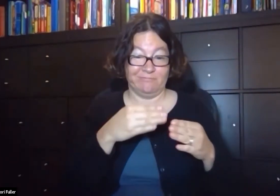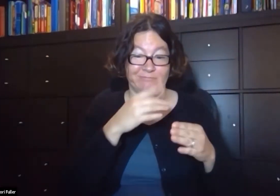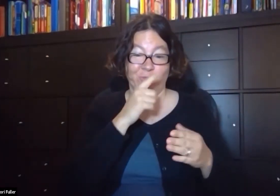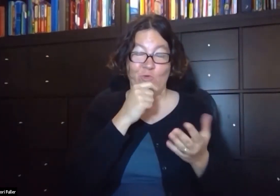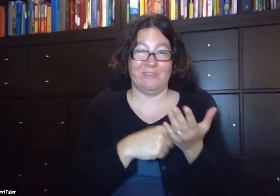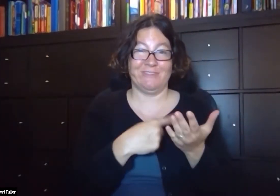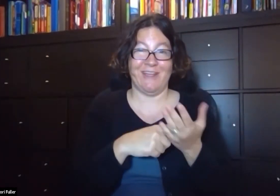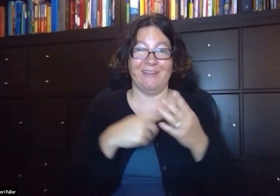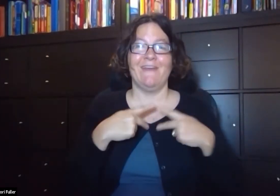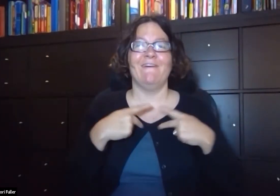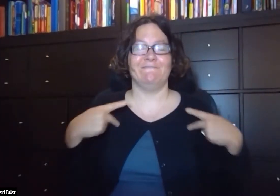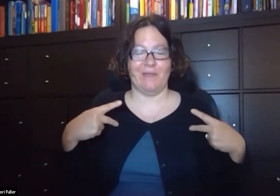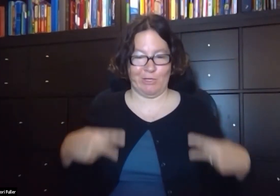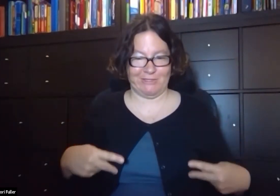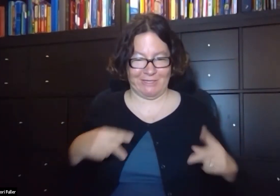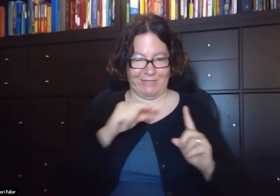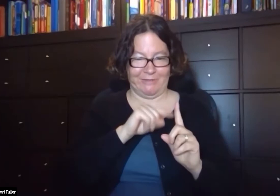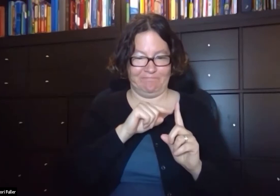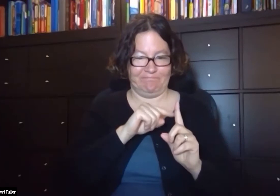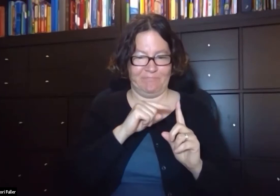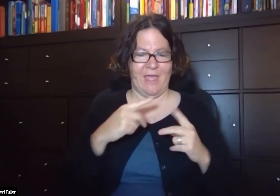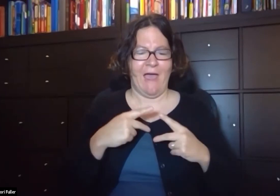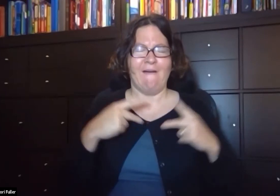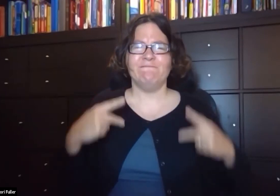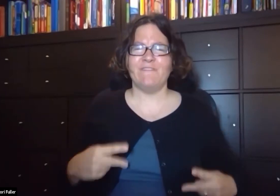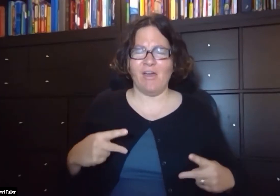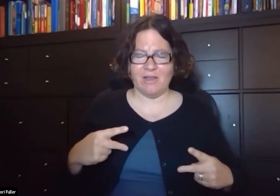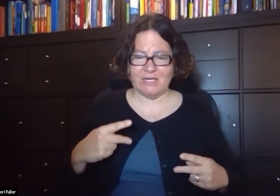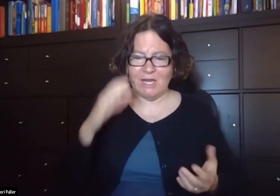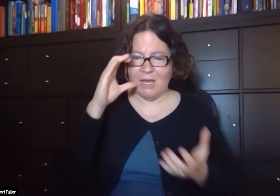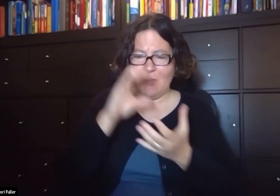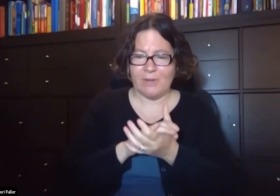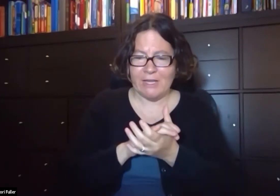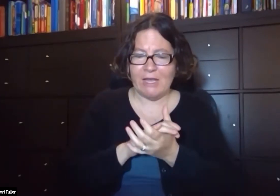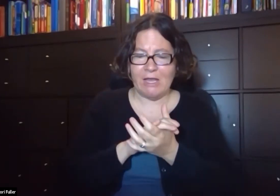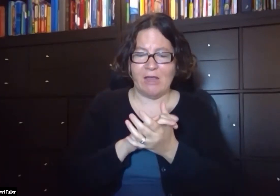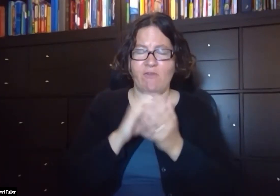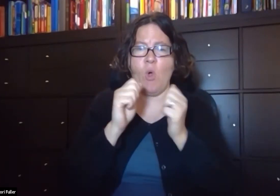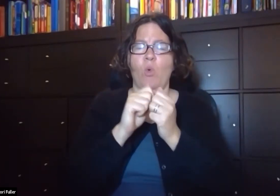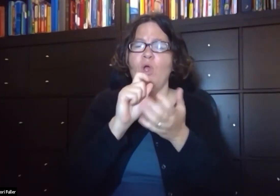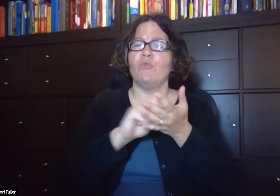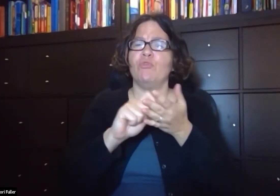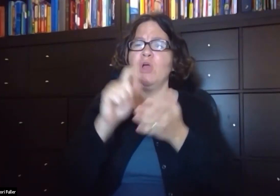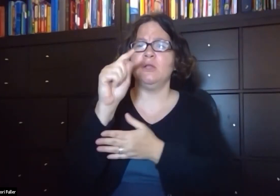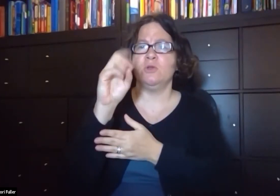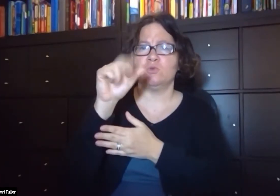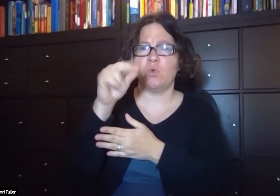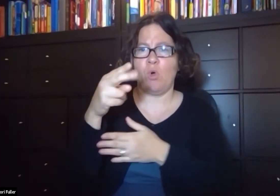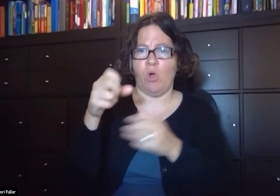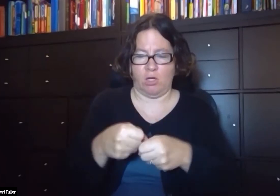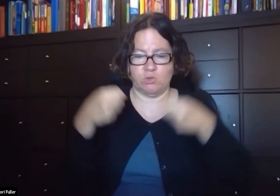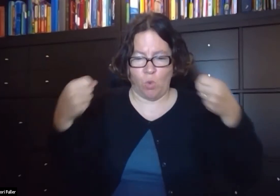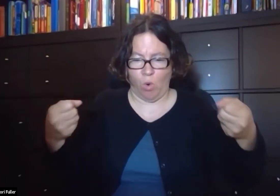us to think about as I move forward with my sermon today. So first of all, I would like